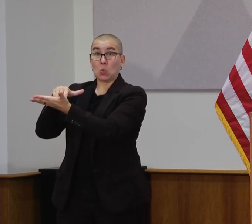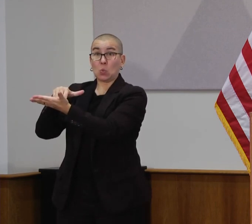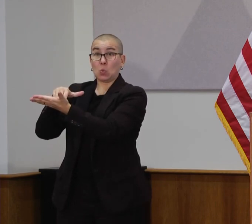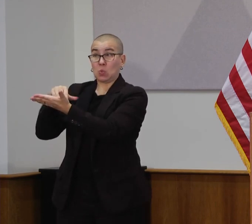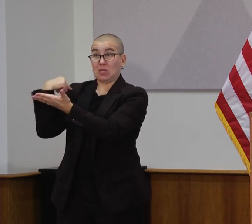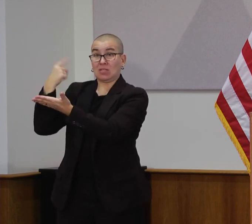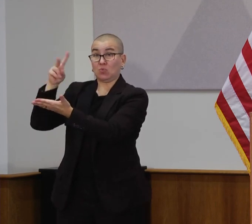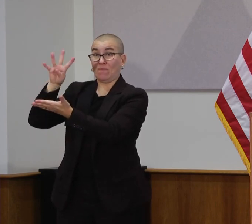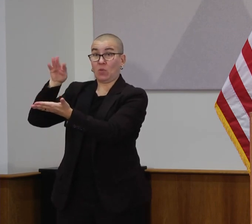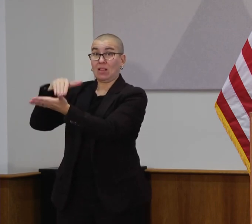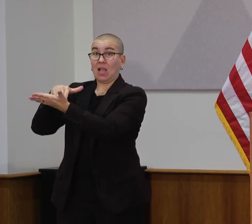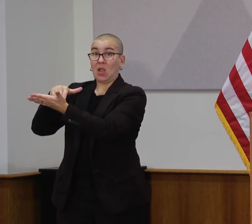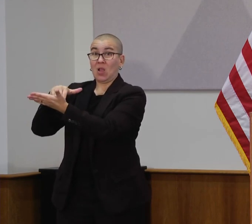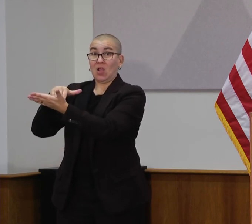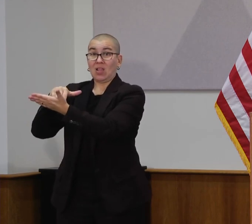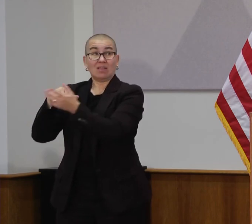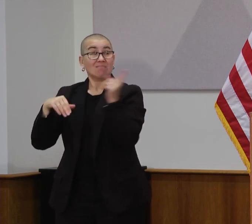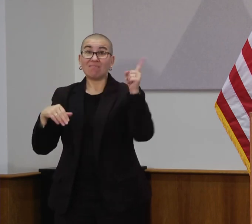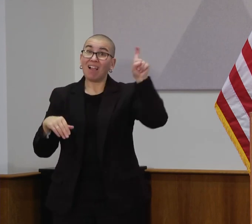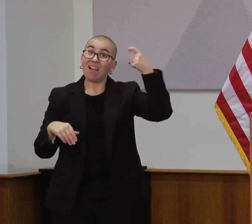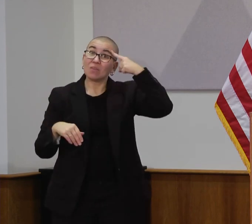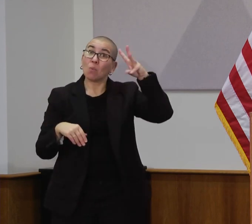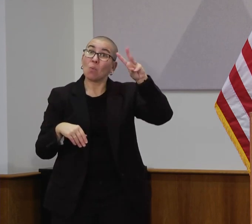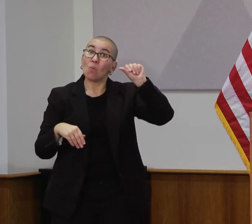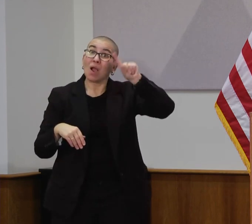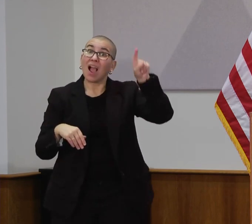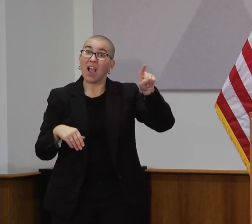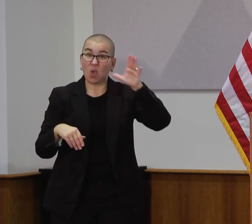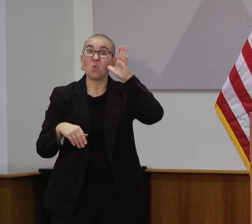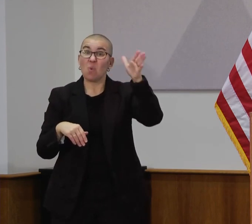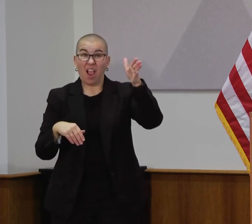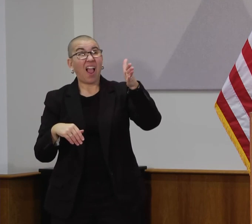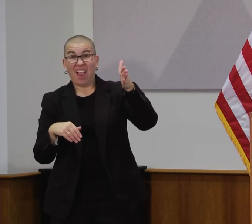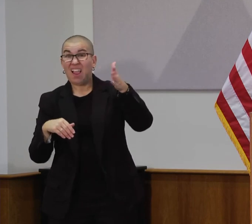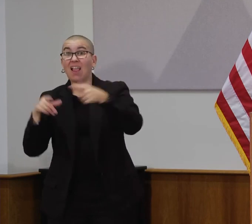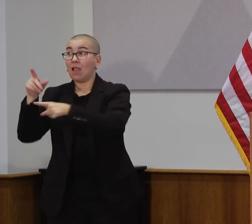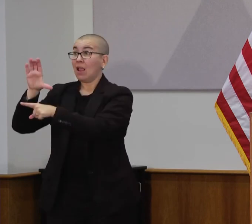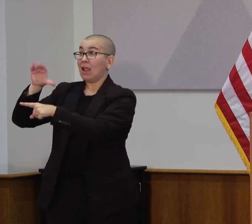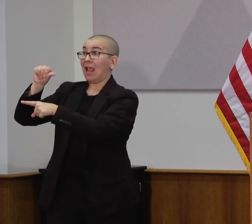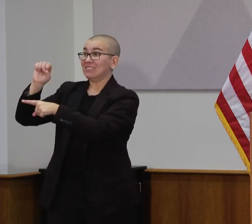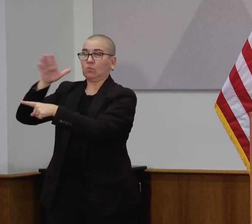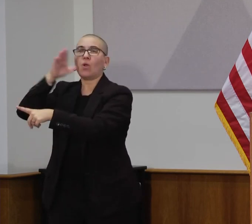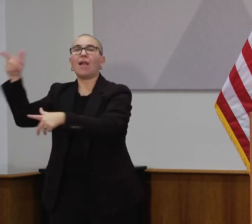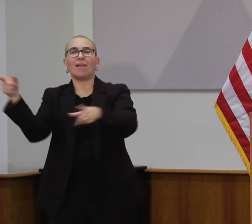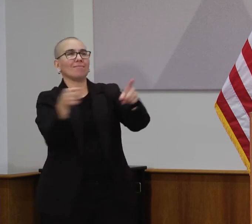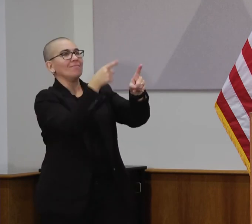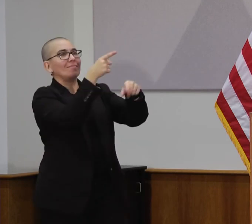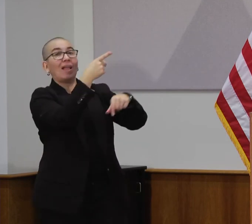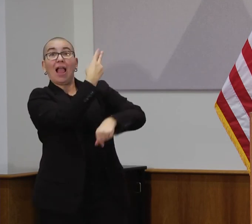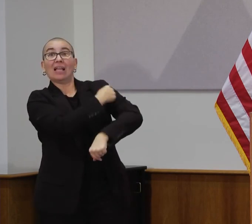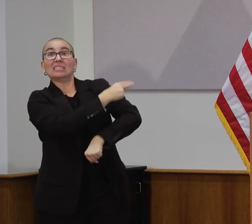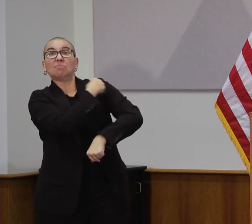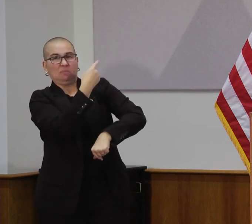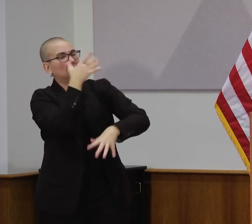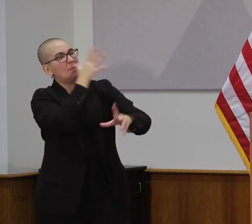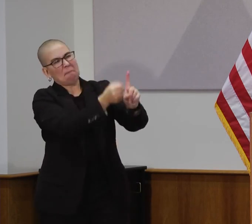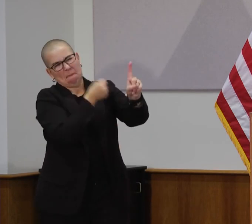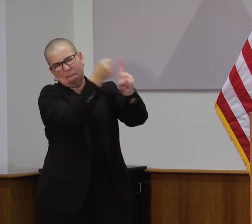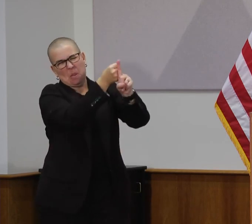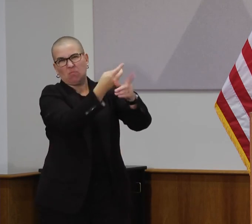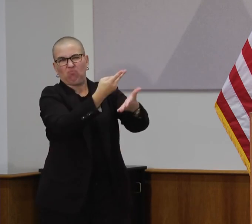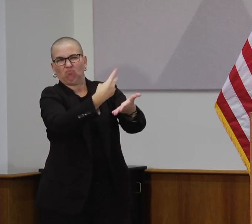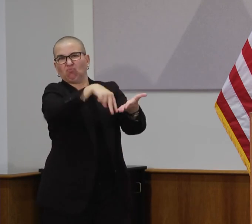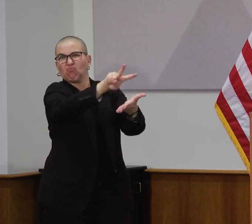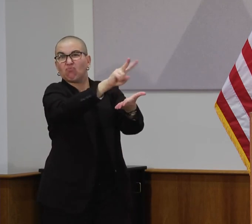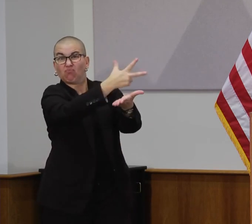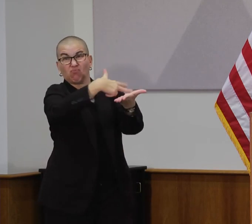governor's point earlier, is going to show up in our hospitals 3 weeks from now, regardless of what we do. So the pressure on the